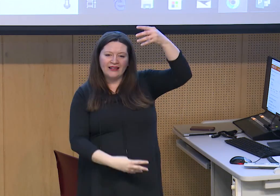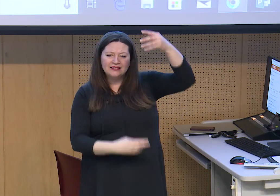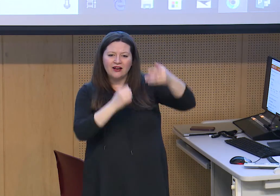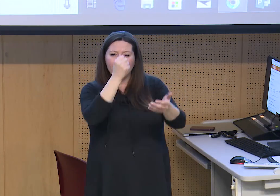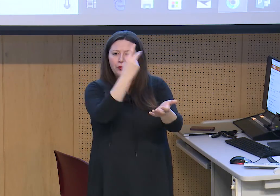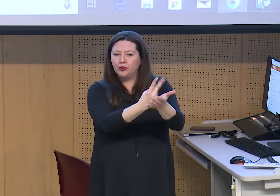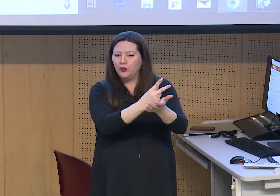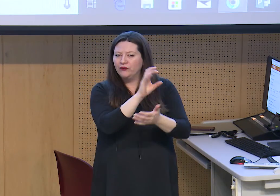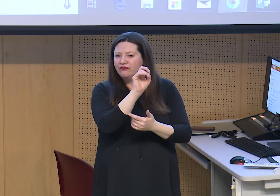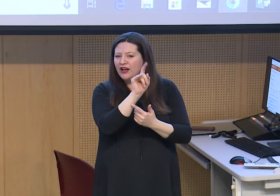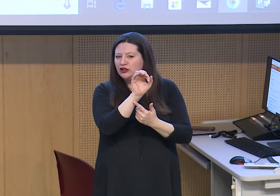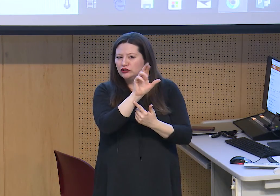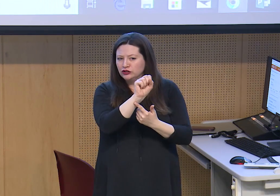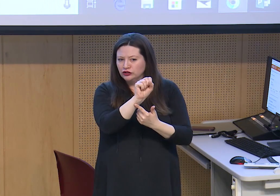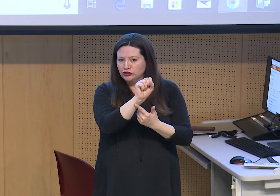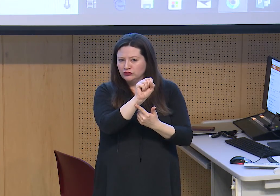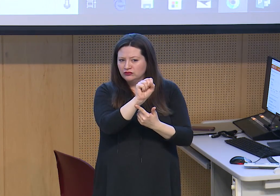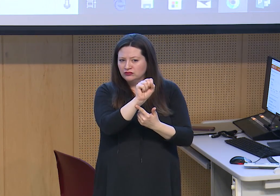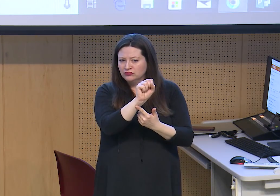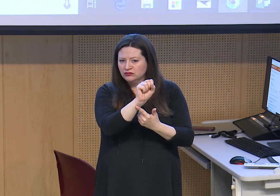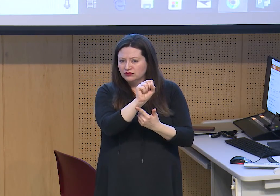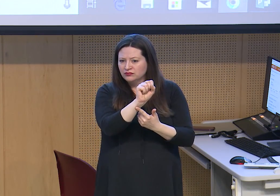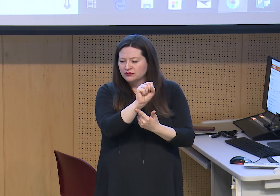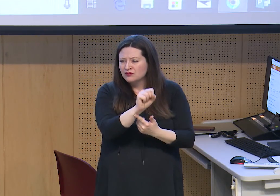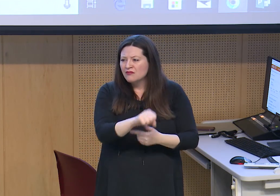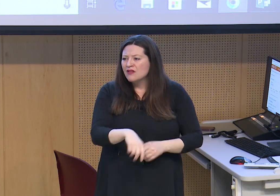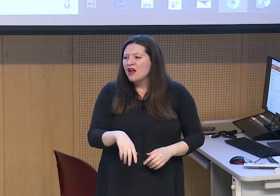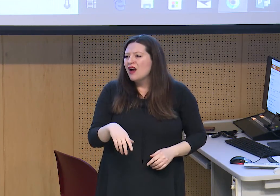has a list of approved vendors.